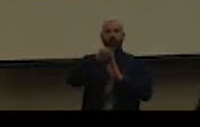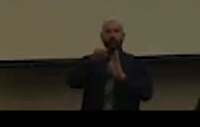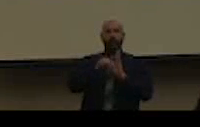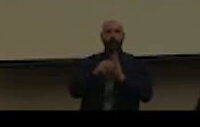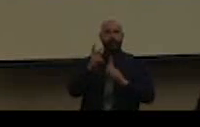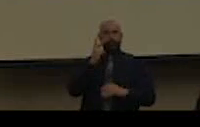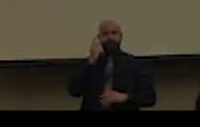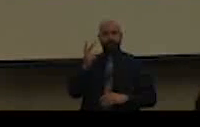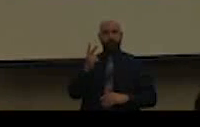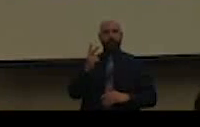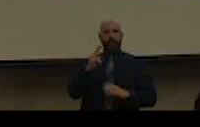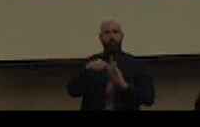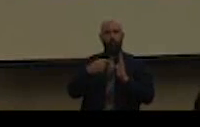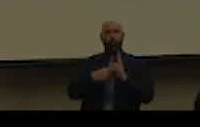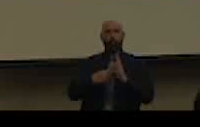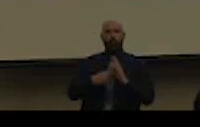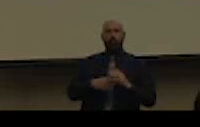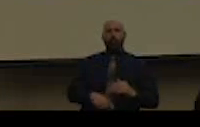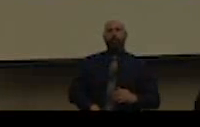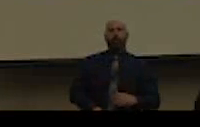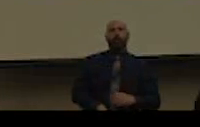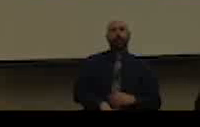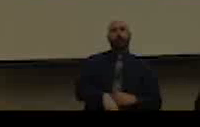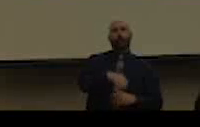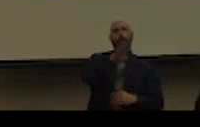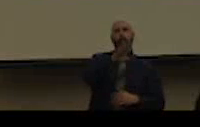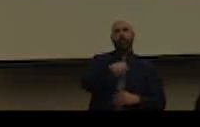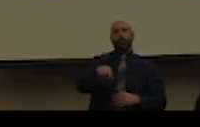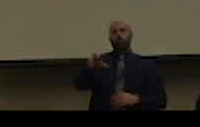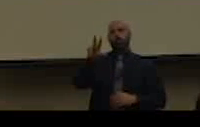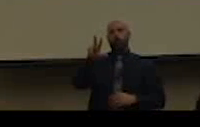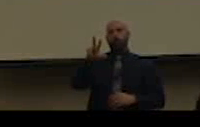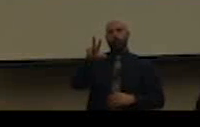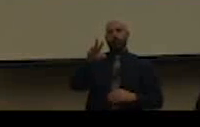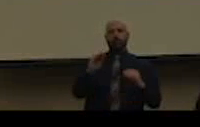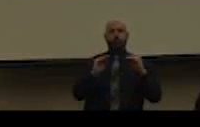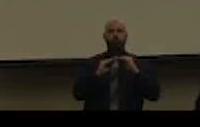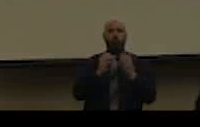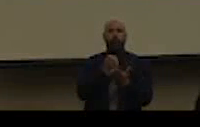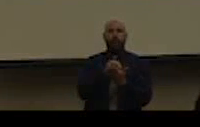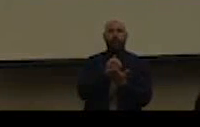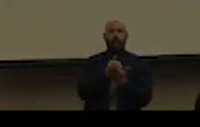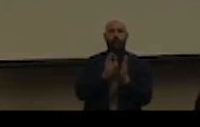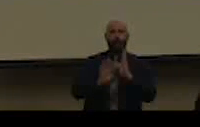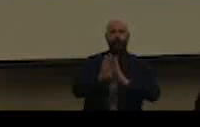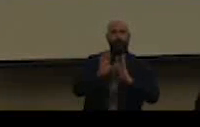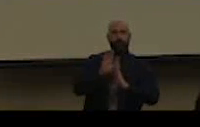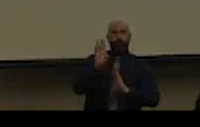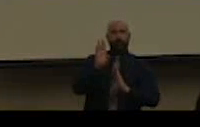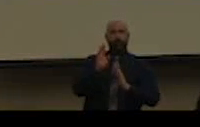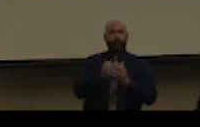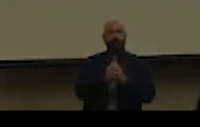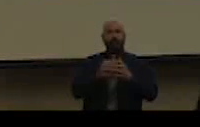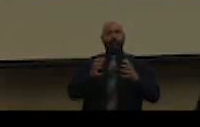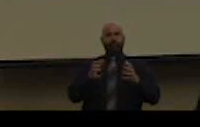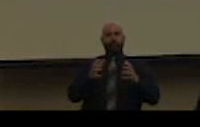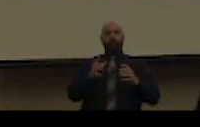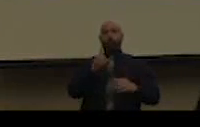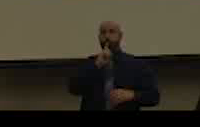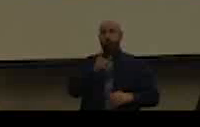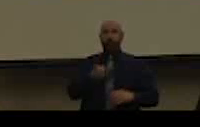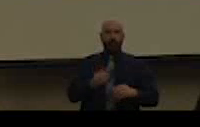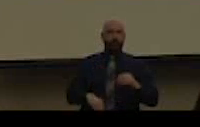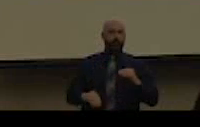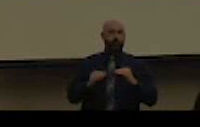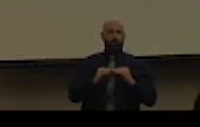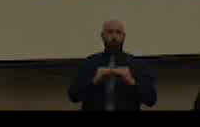B2-3 as more of an economic development extension, and it's so much more than that. So